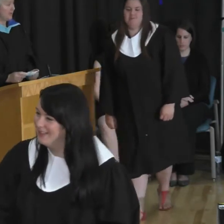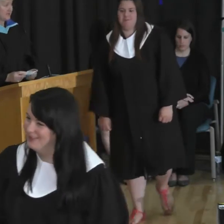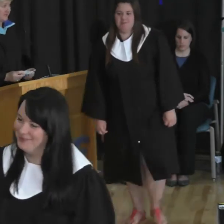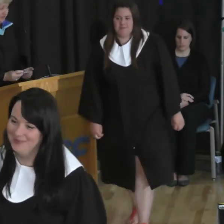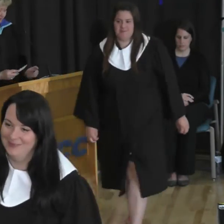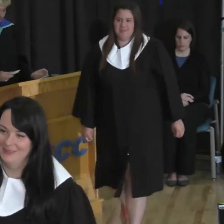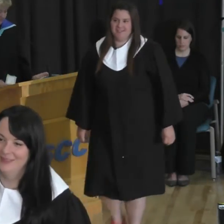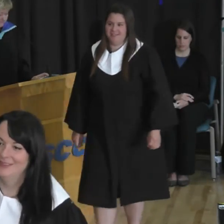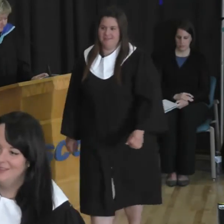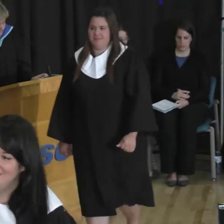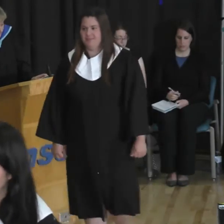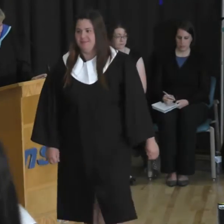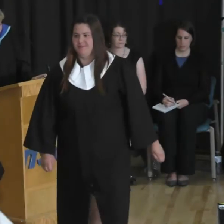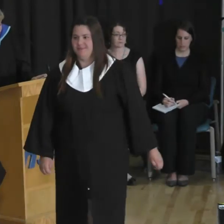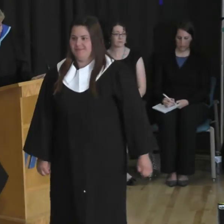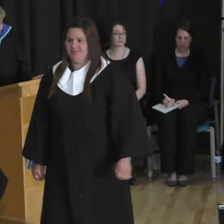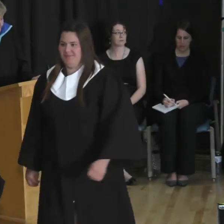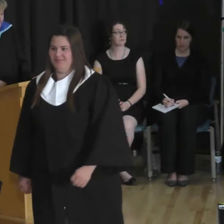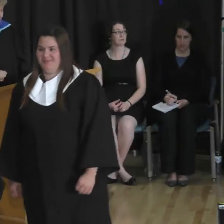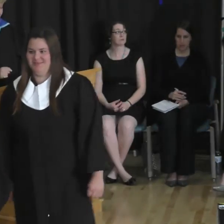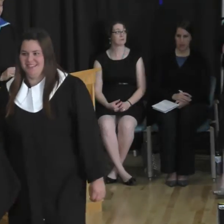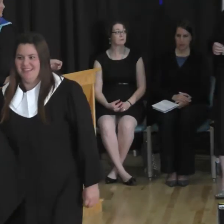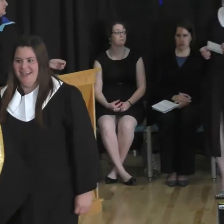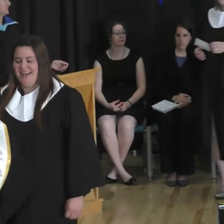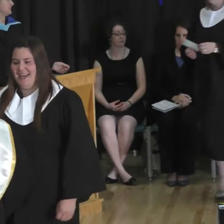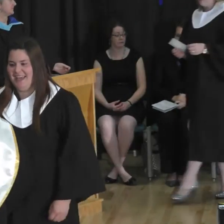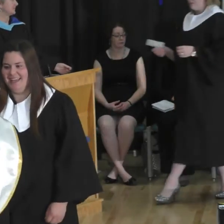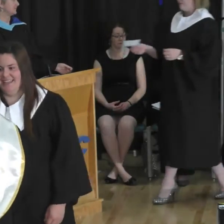Bailey Mansfield.